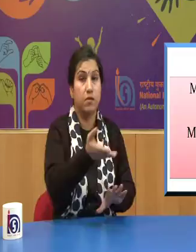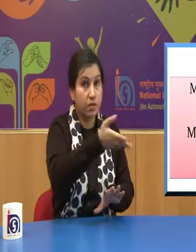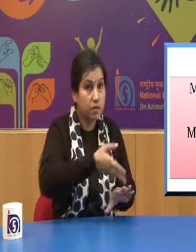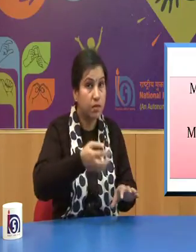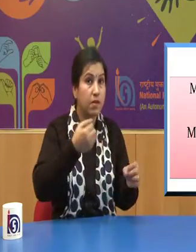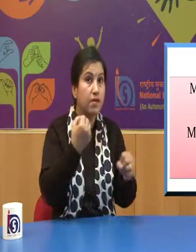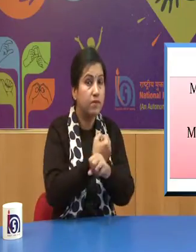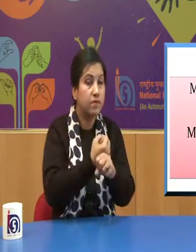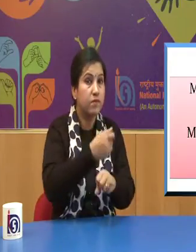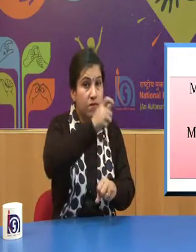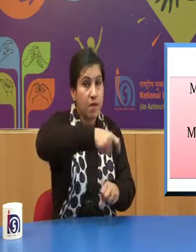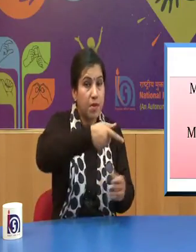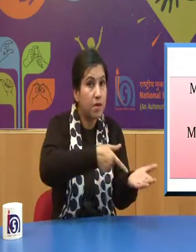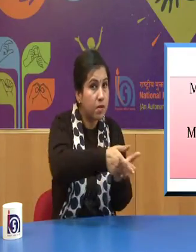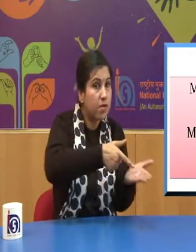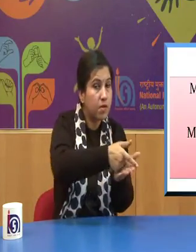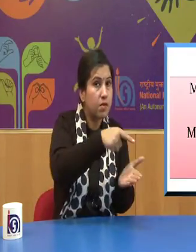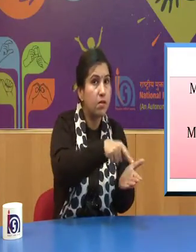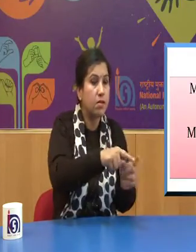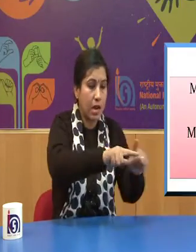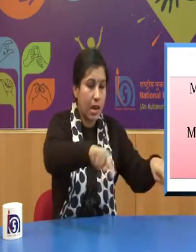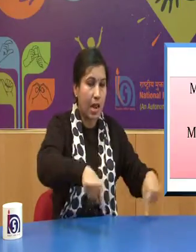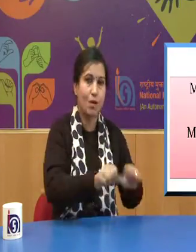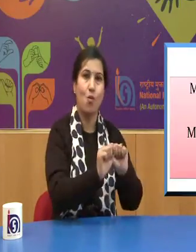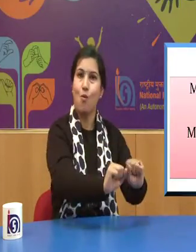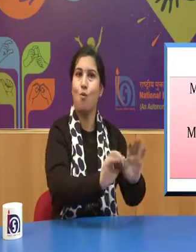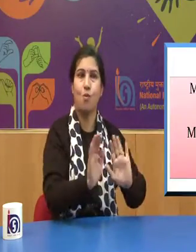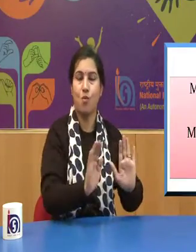These farmers were not the owners of the land.